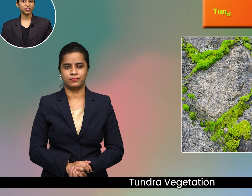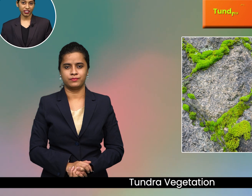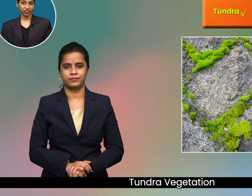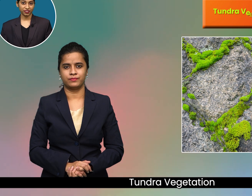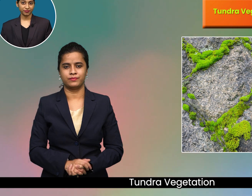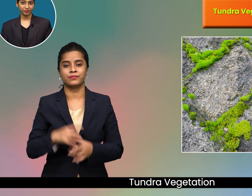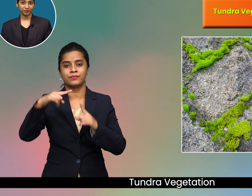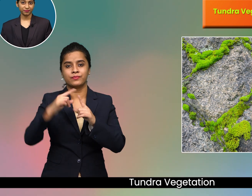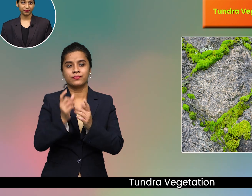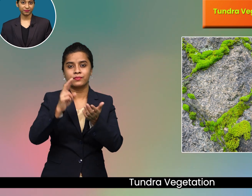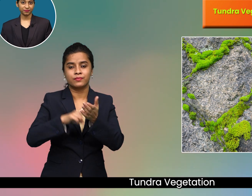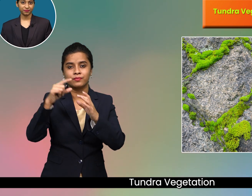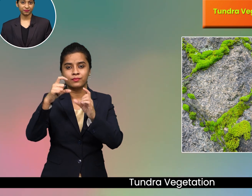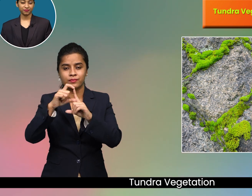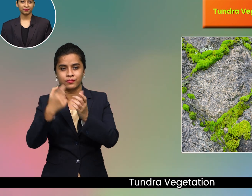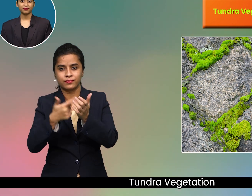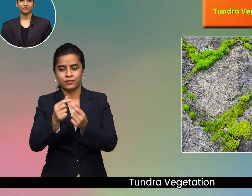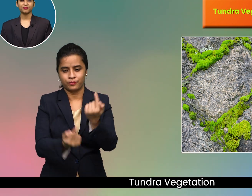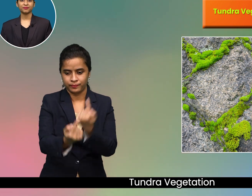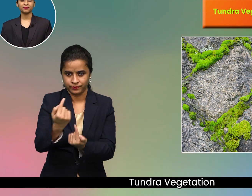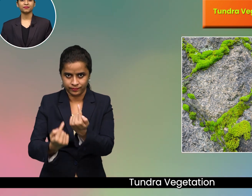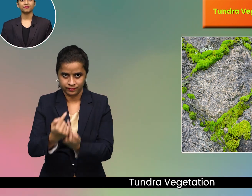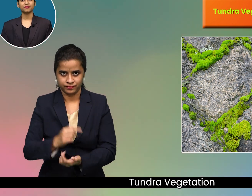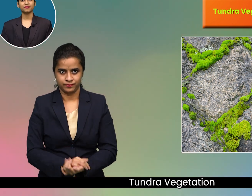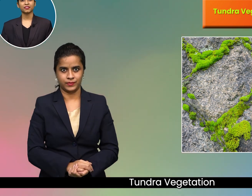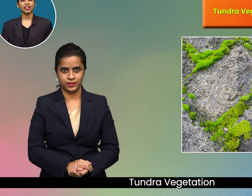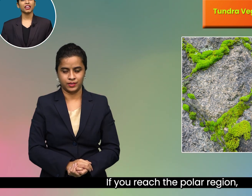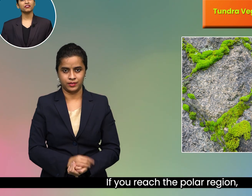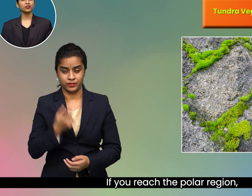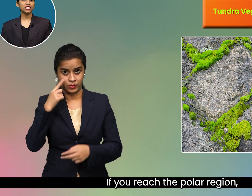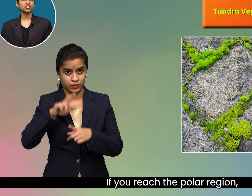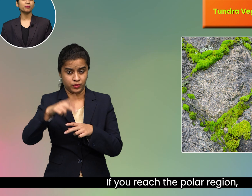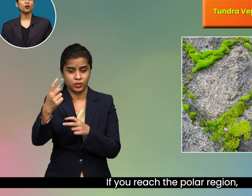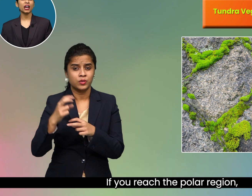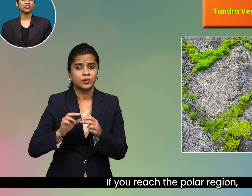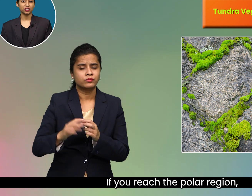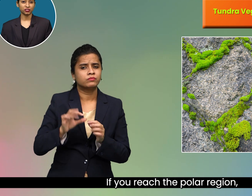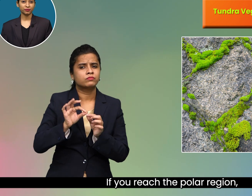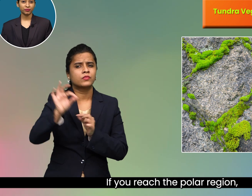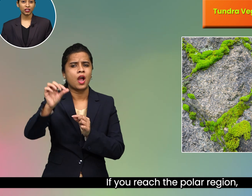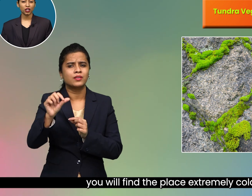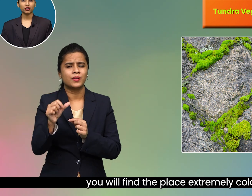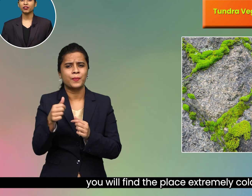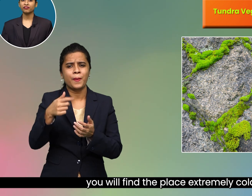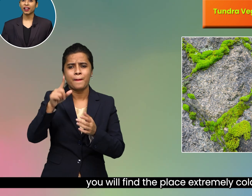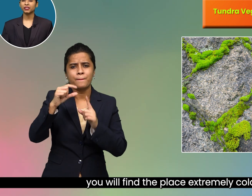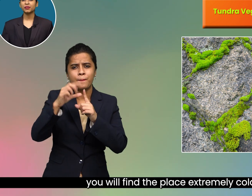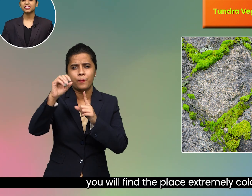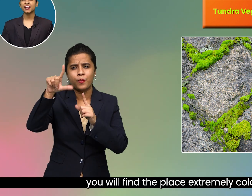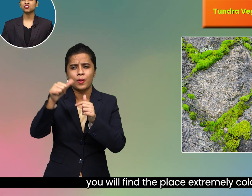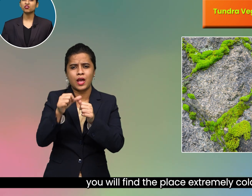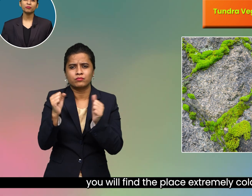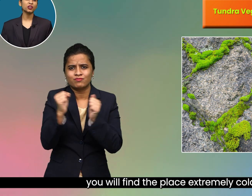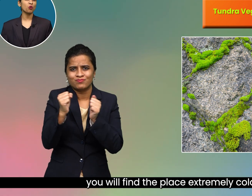Tundra vegetation. If you reach the polar region, you will find the